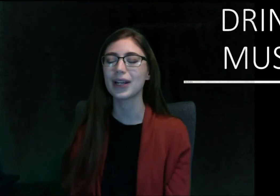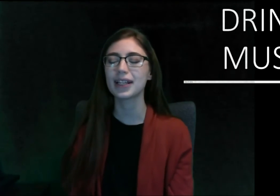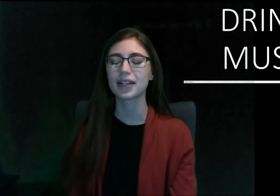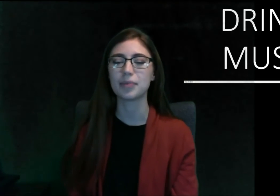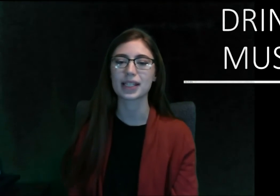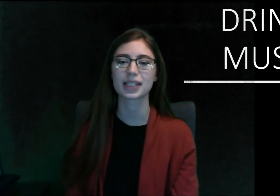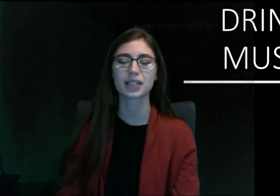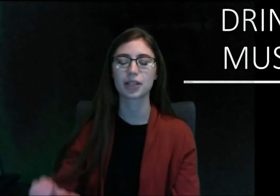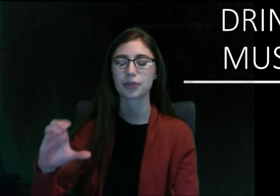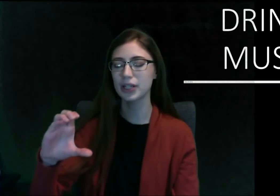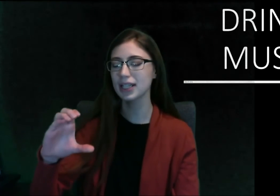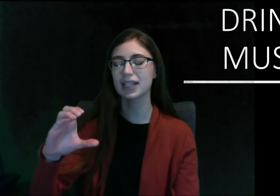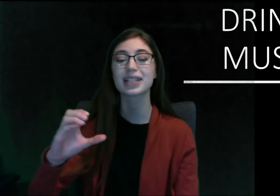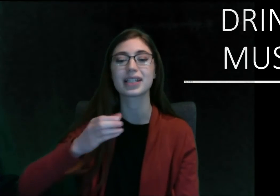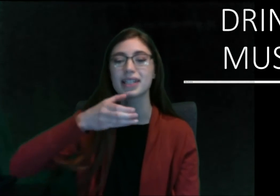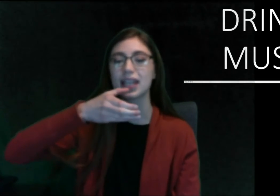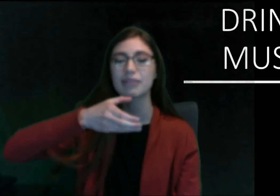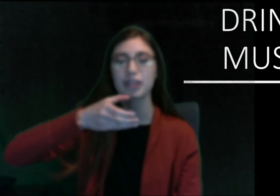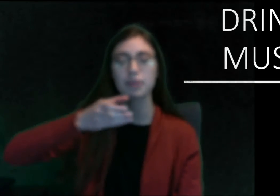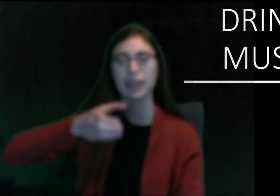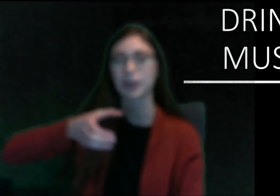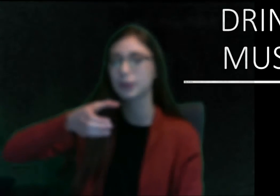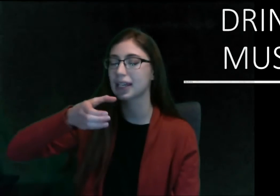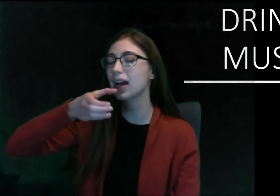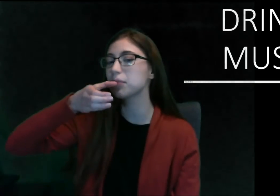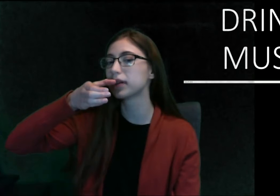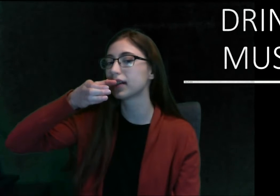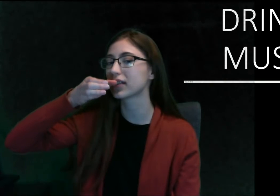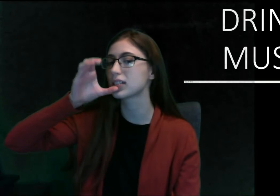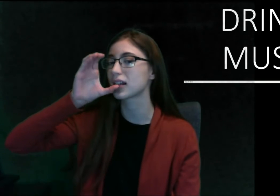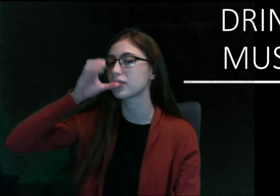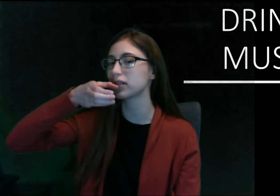Drink. Must. So drink is a C handshake, like you're holding a cup. Take a drink.